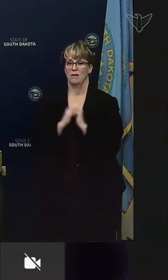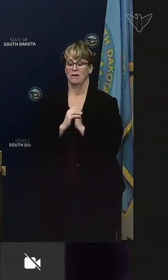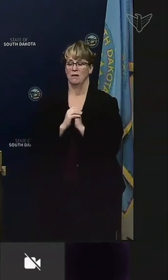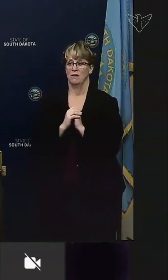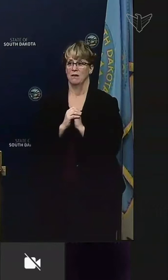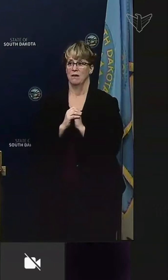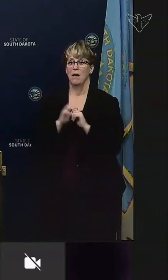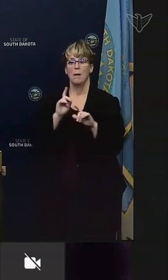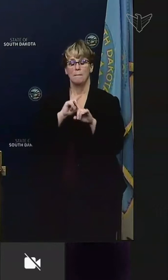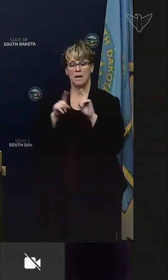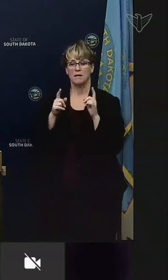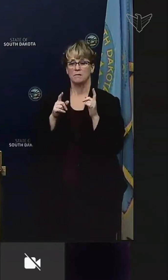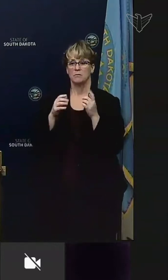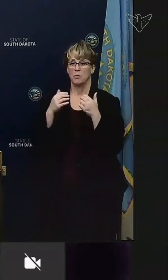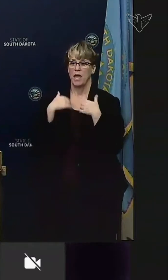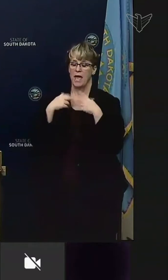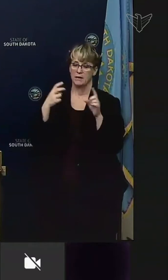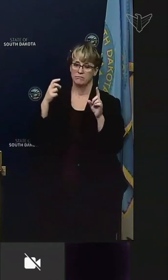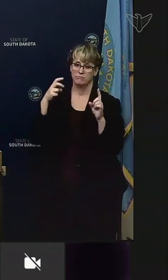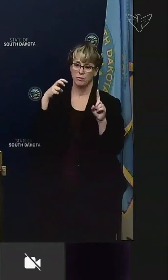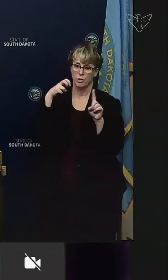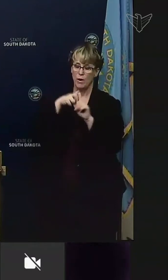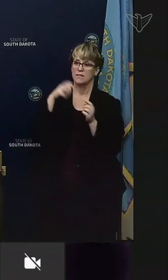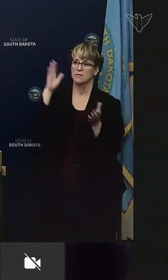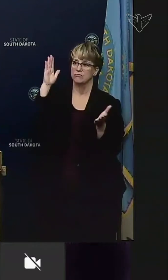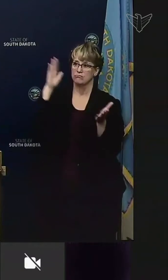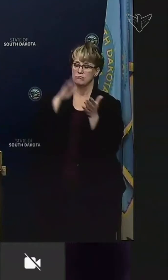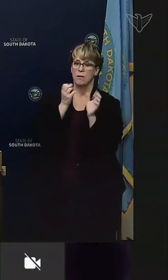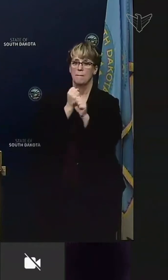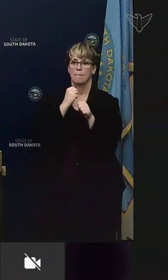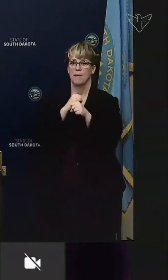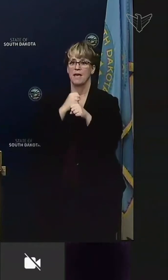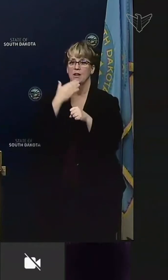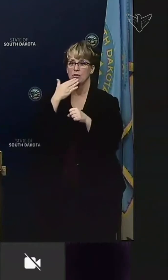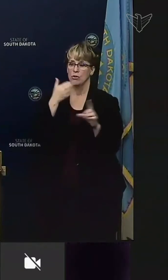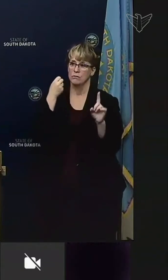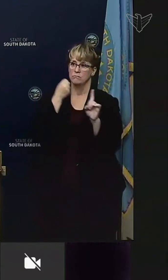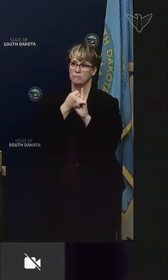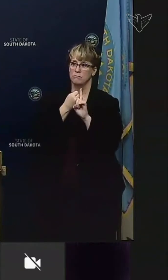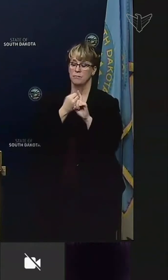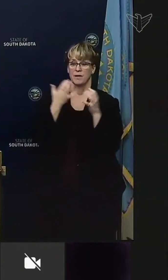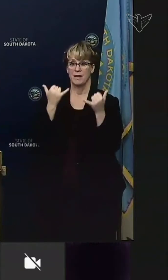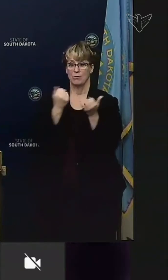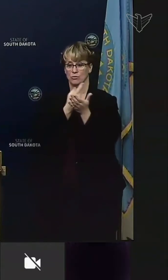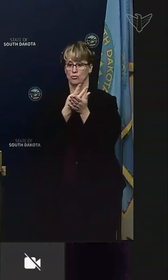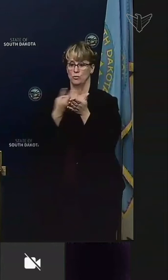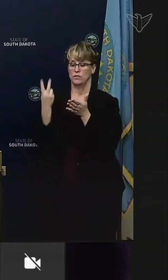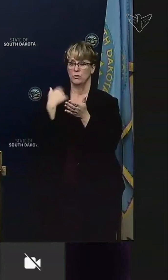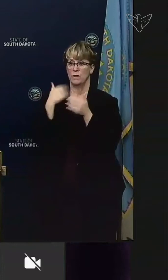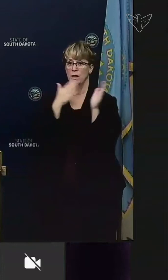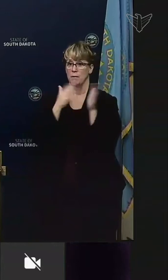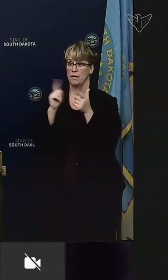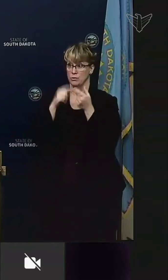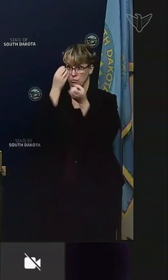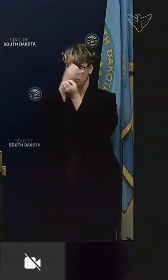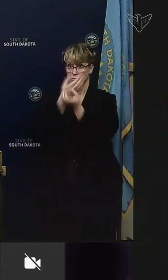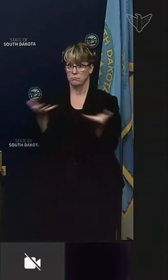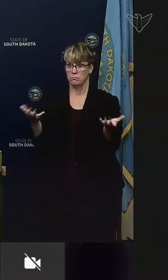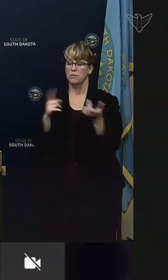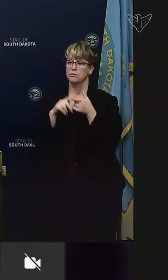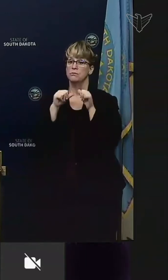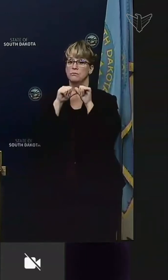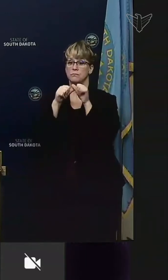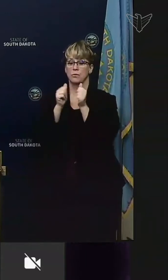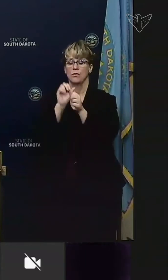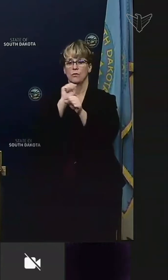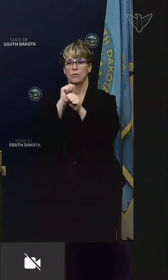put in efforts and put in mitigation measures that made a big difference. And 2 weeks ago, we announced a plan to you to continue